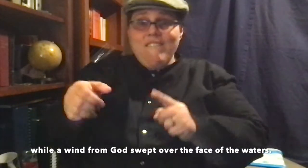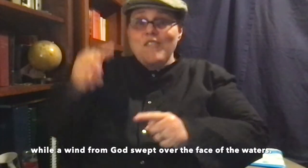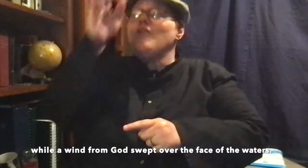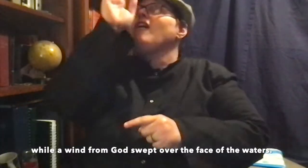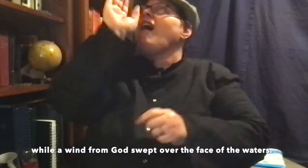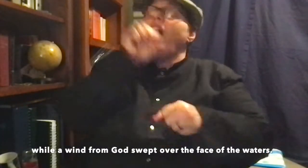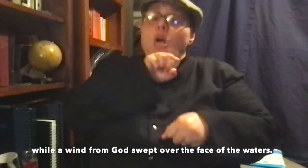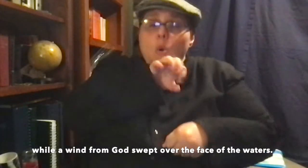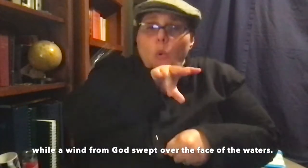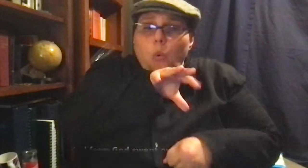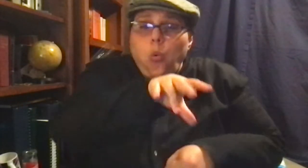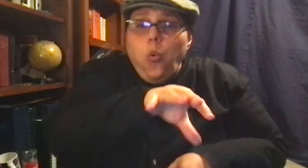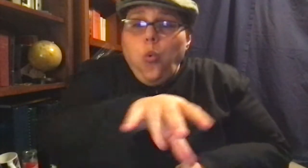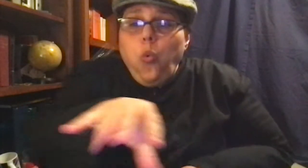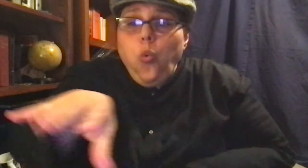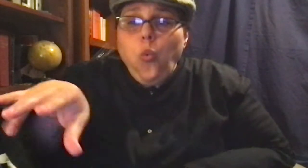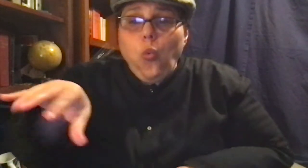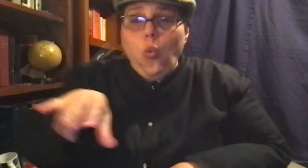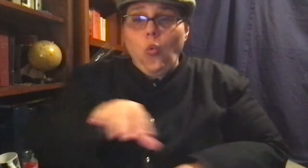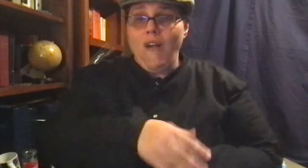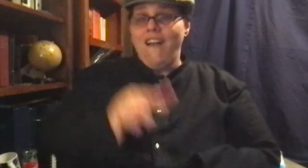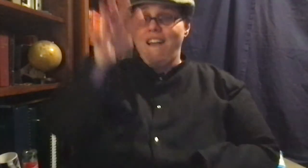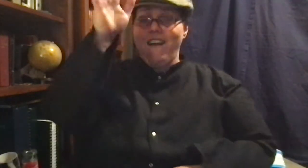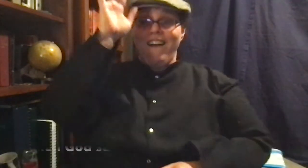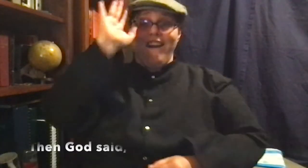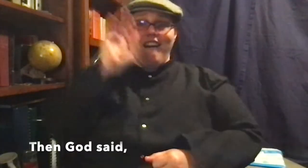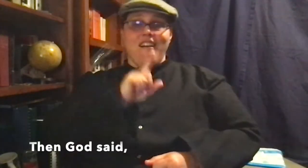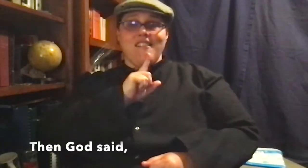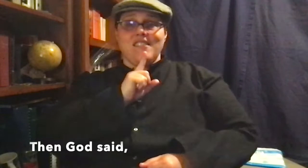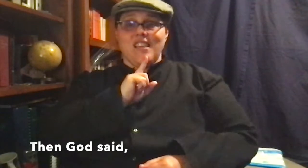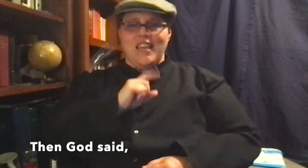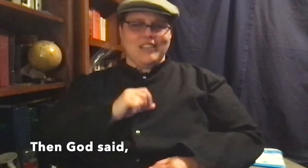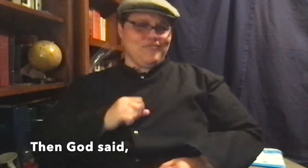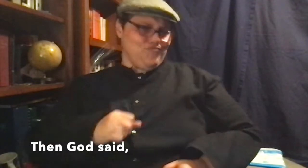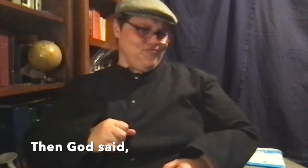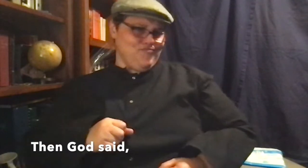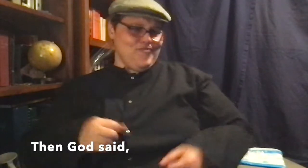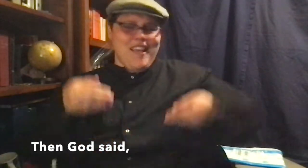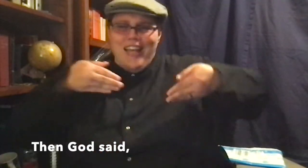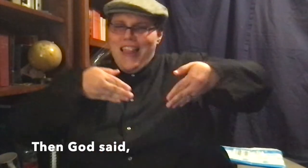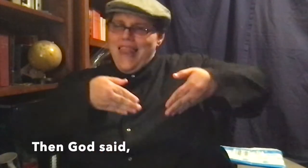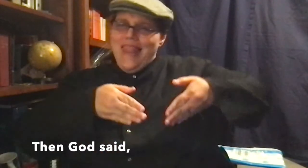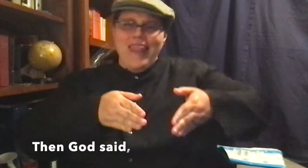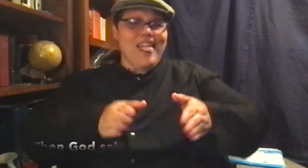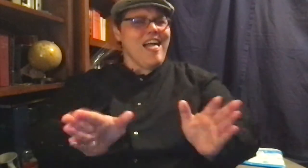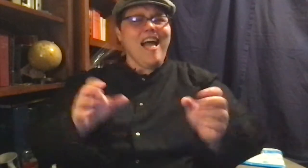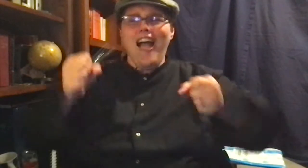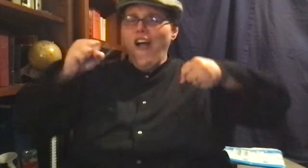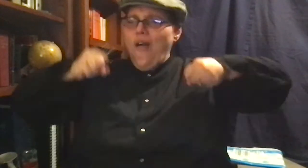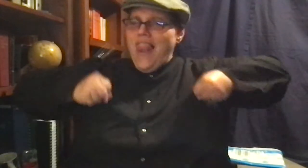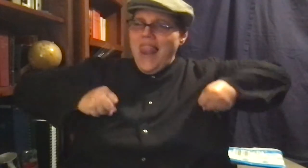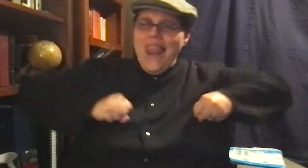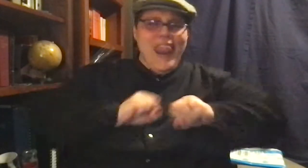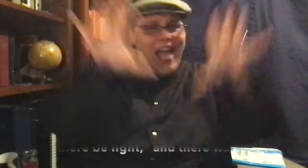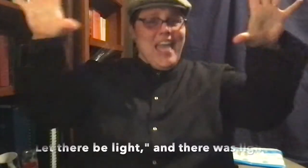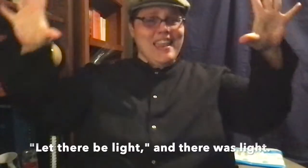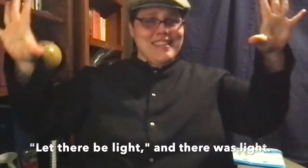God swept over the face of the waters. And God said, "Let there be